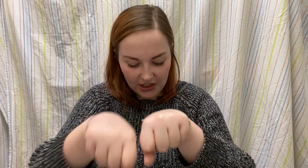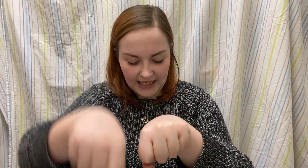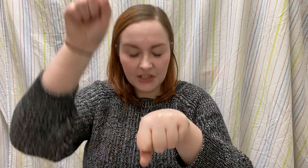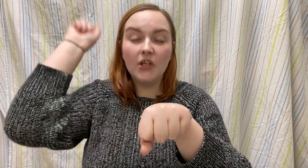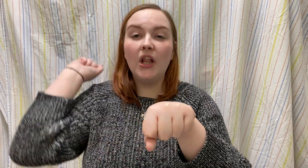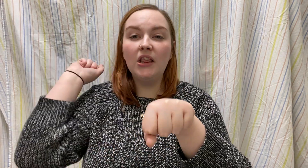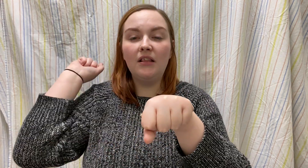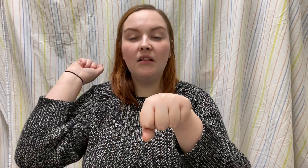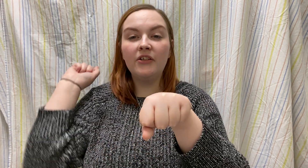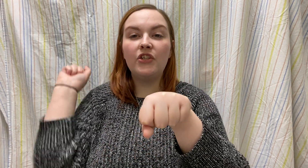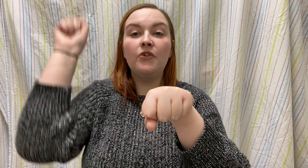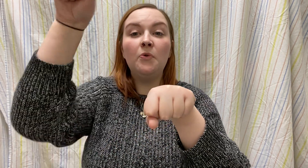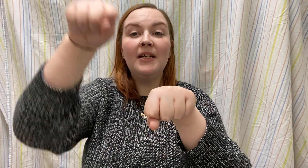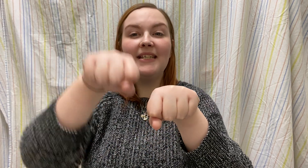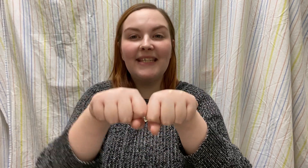Change ul to t.